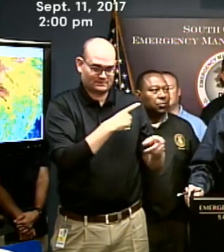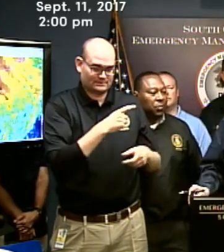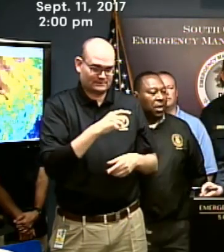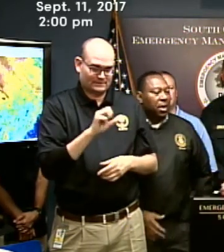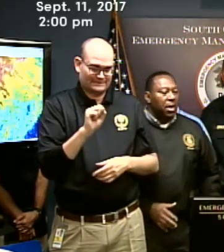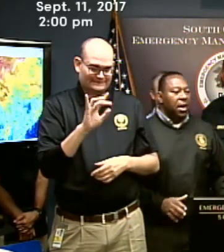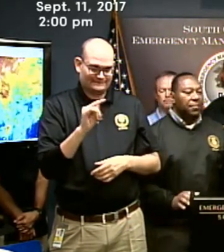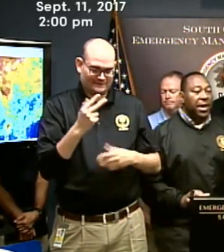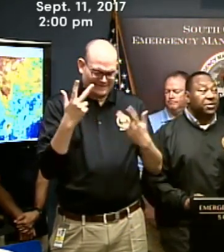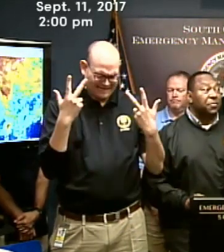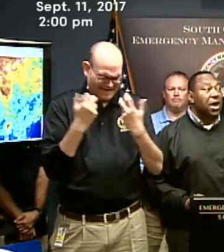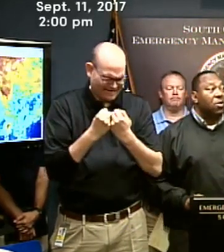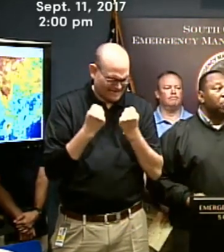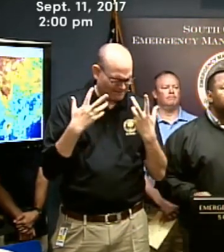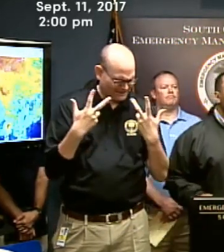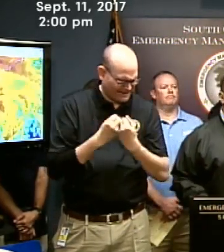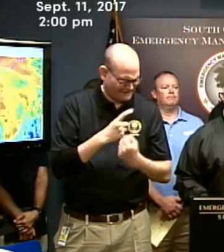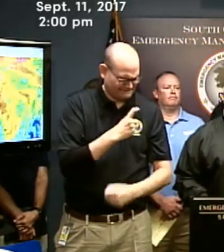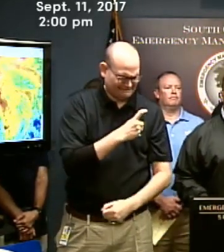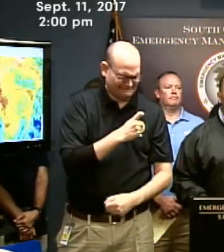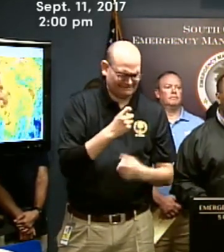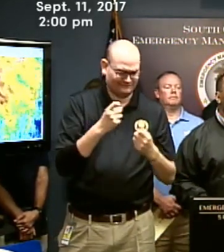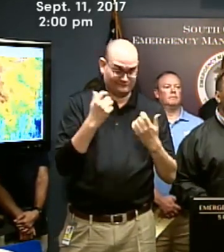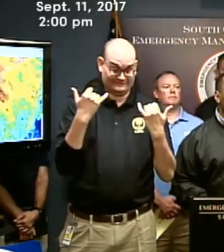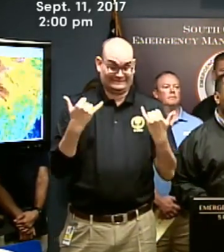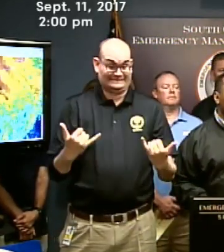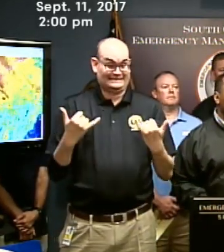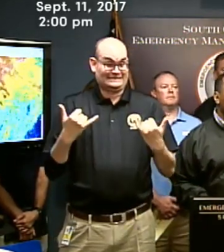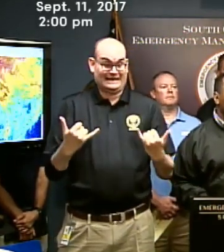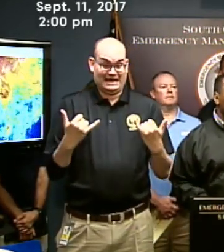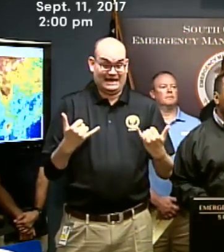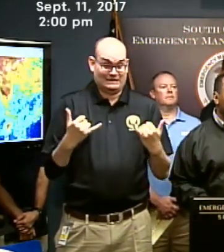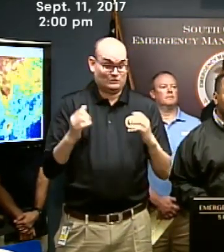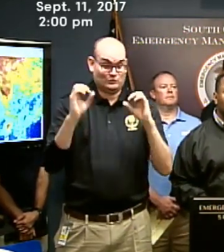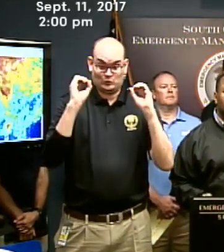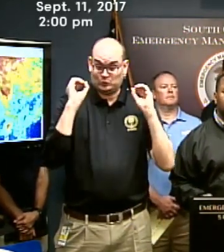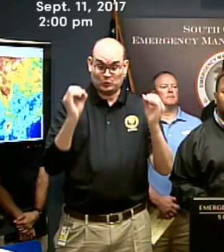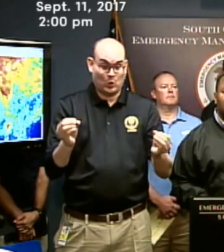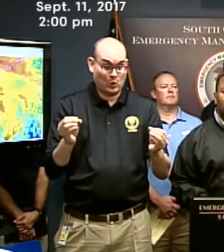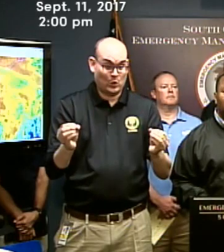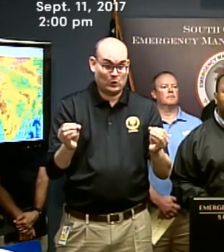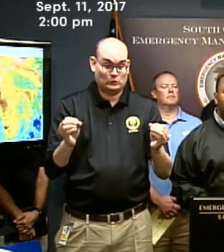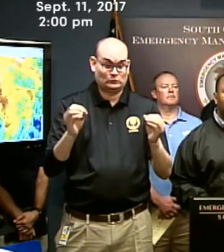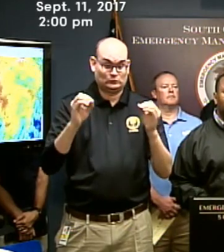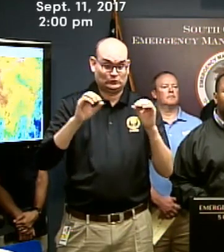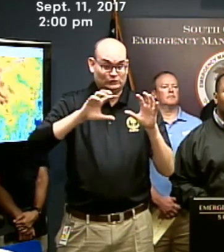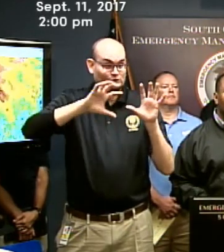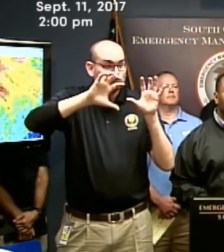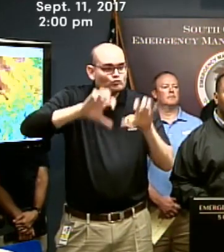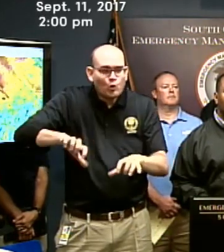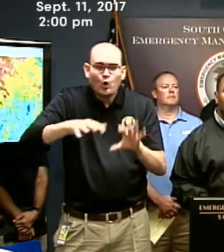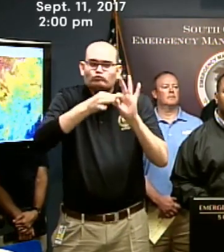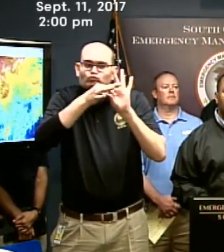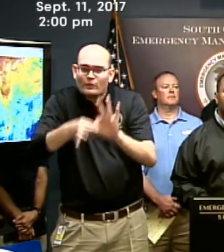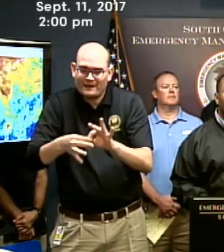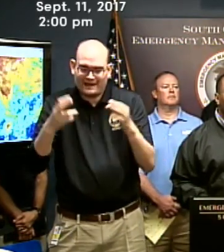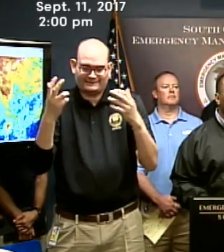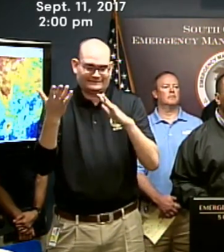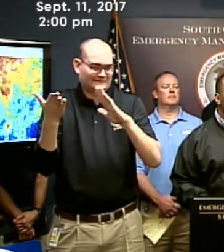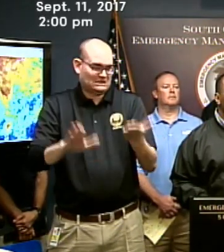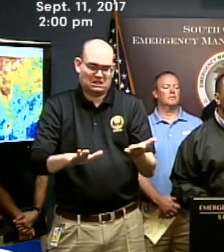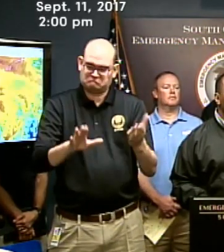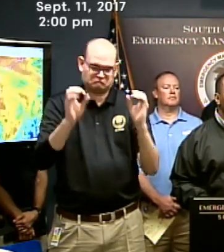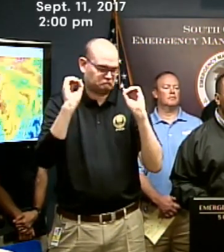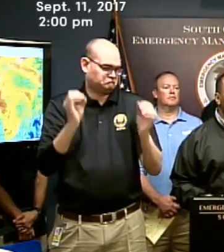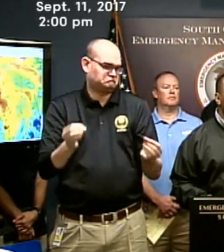accidents? As of now, we do not have any storm-related fatalities. We have one of our